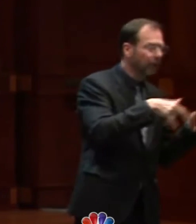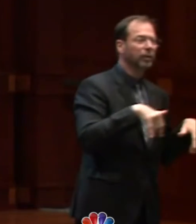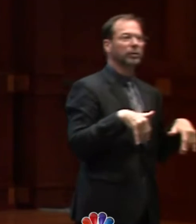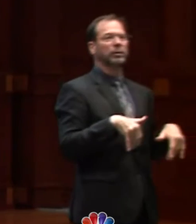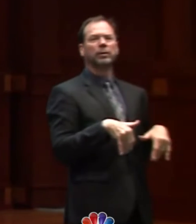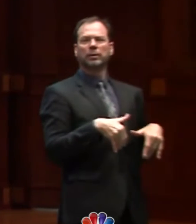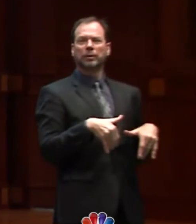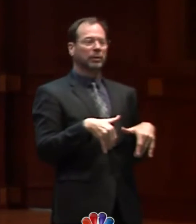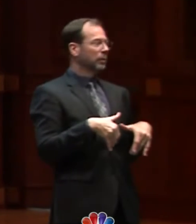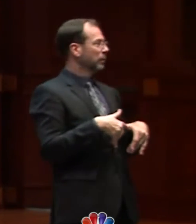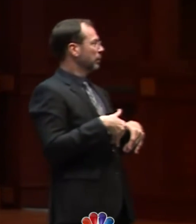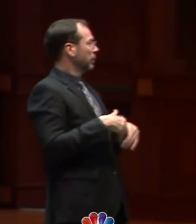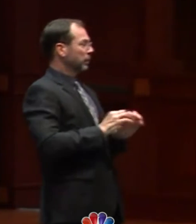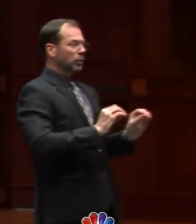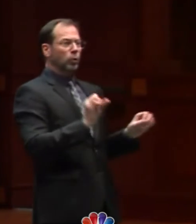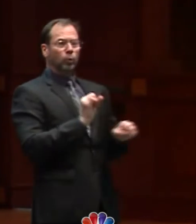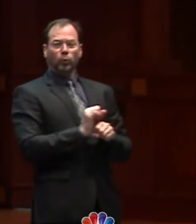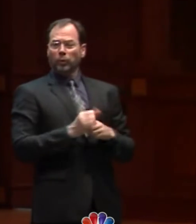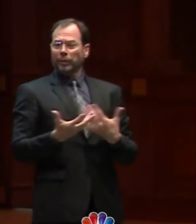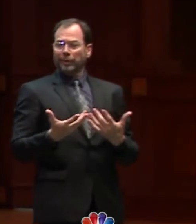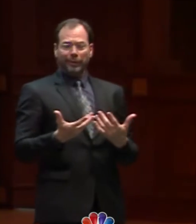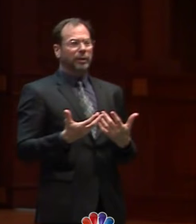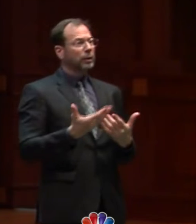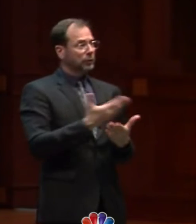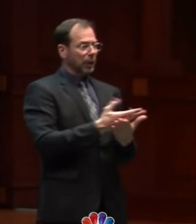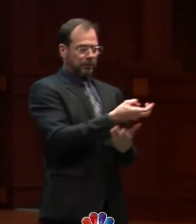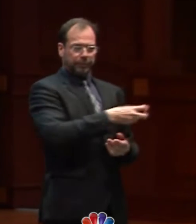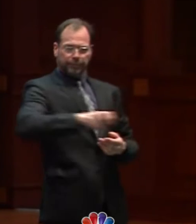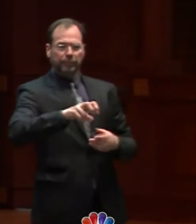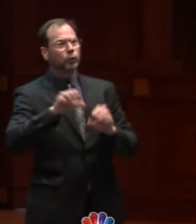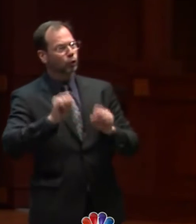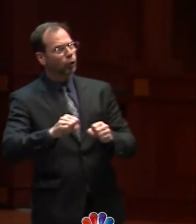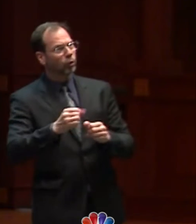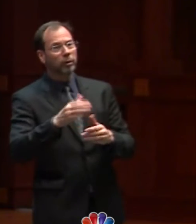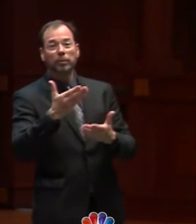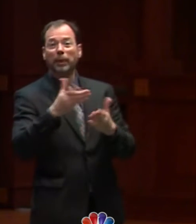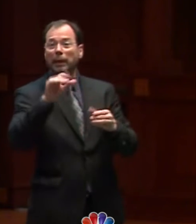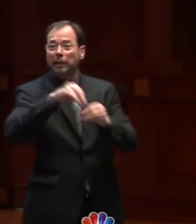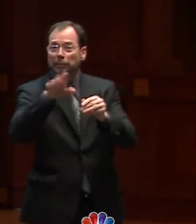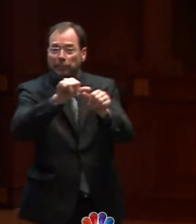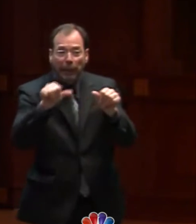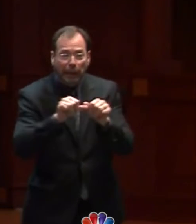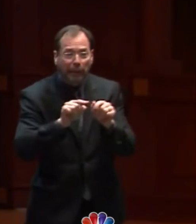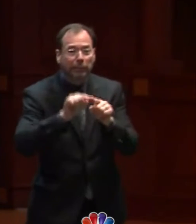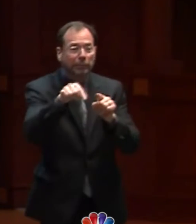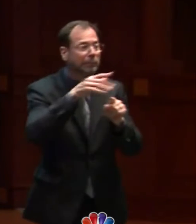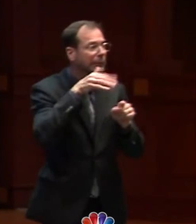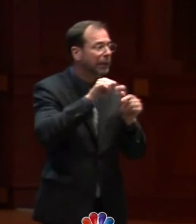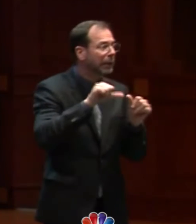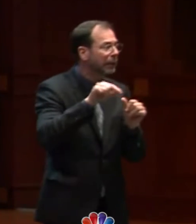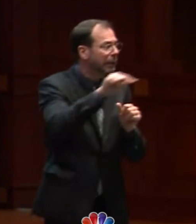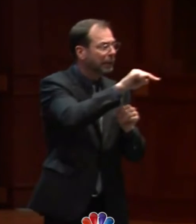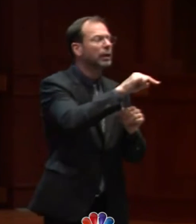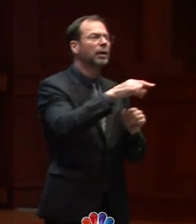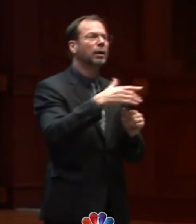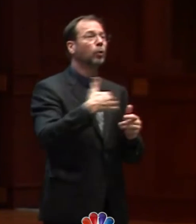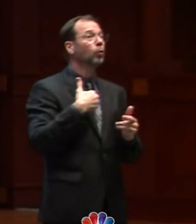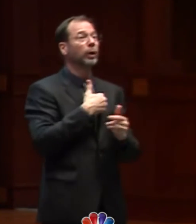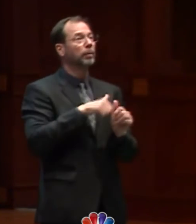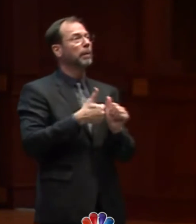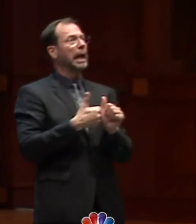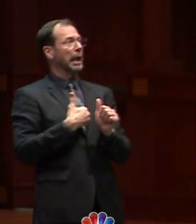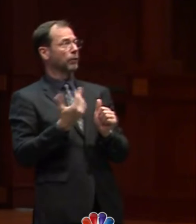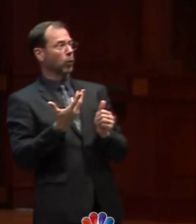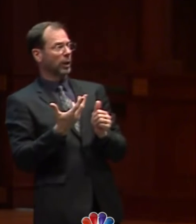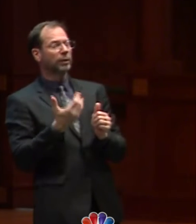now, who are available to assist. Some may be in that region, some may be in other regions. A strategy that we have available to us is,